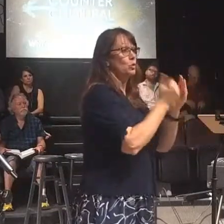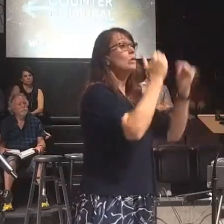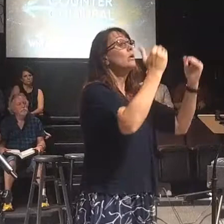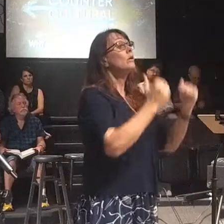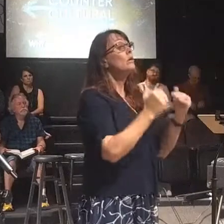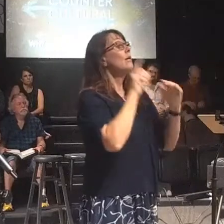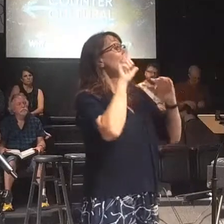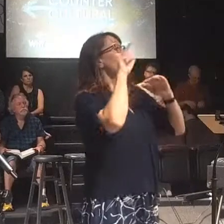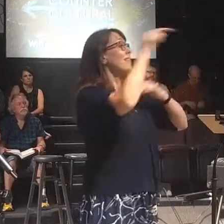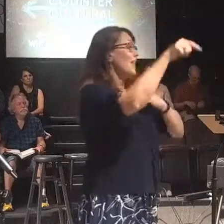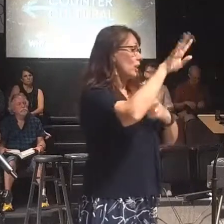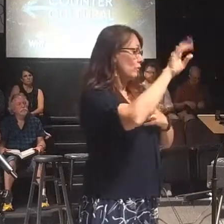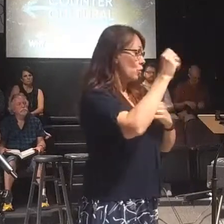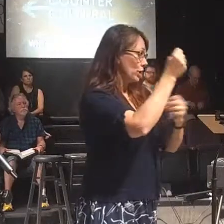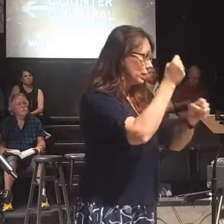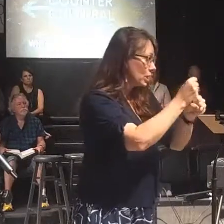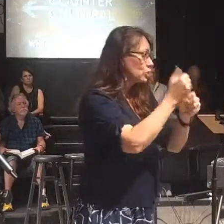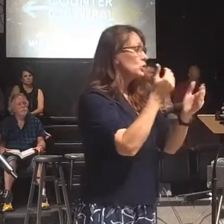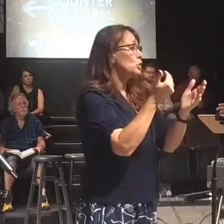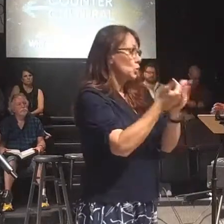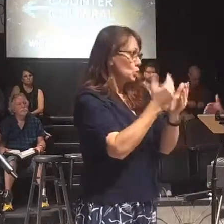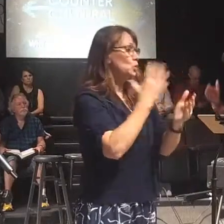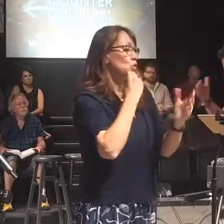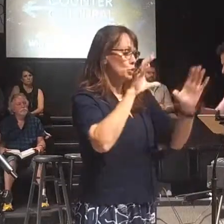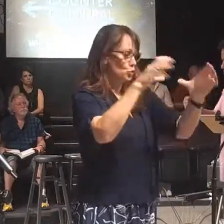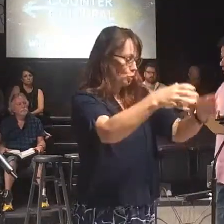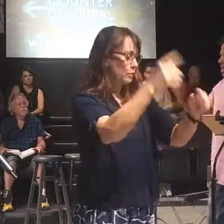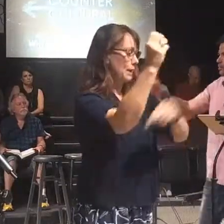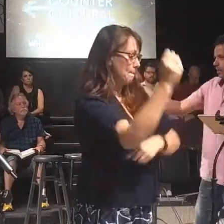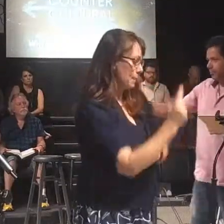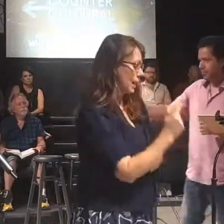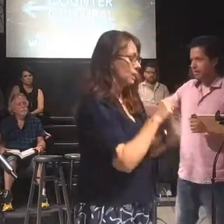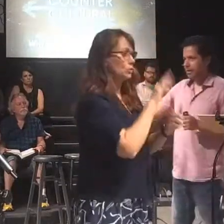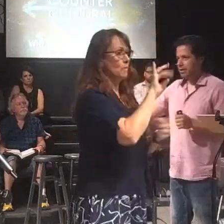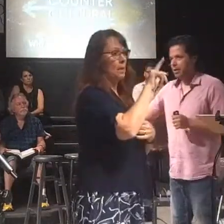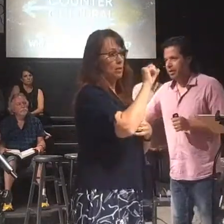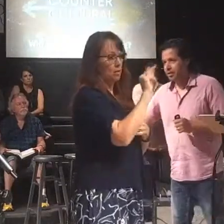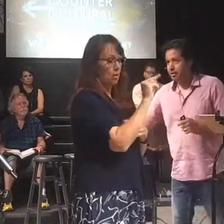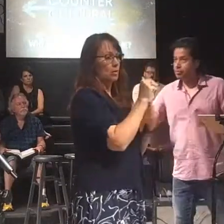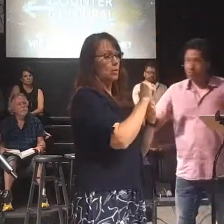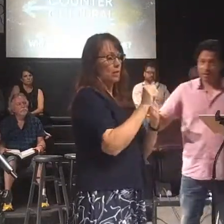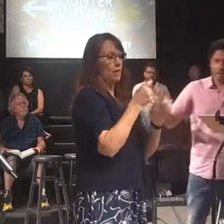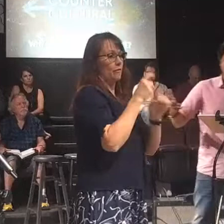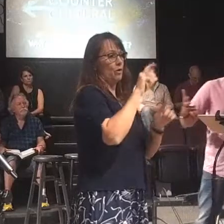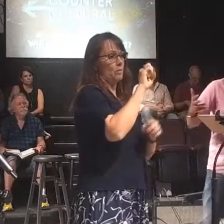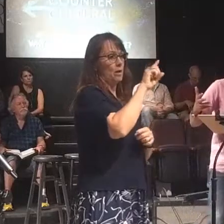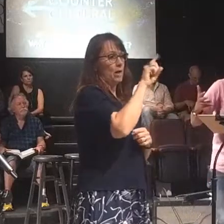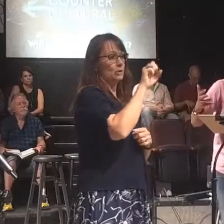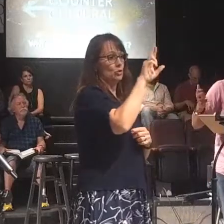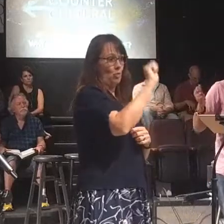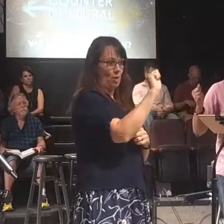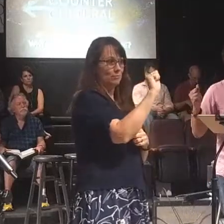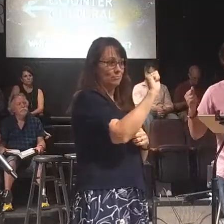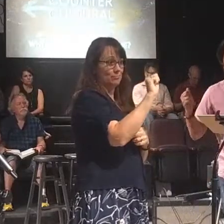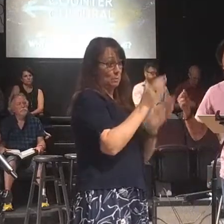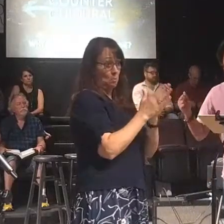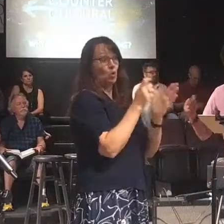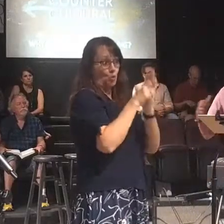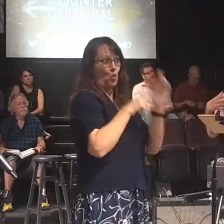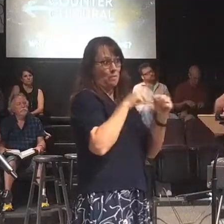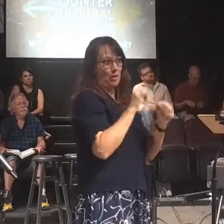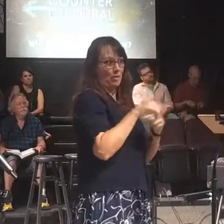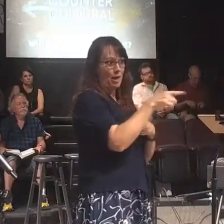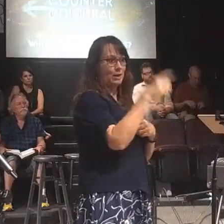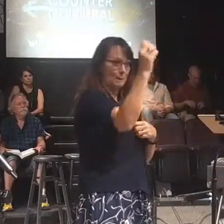came back from Babylon, and they were led by Ezra. And there was a book about it, right?